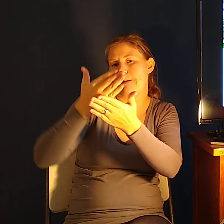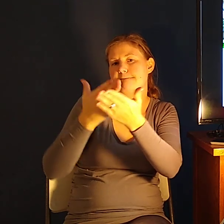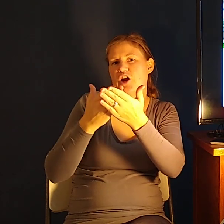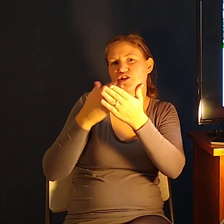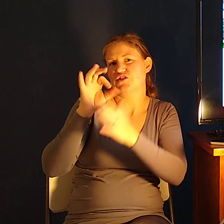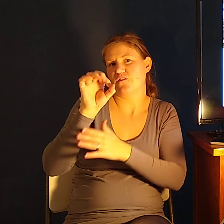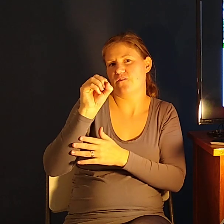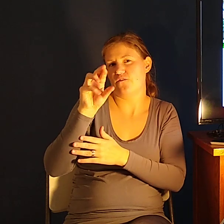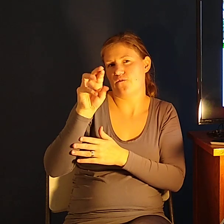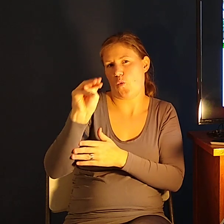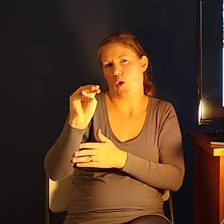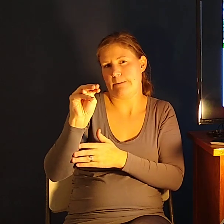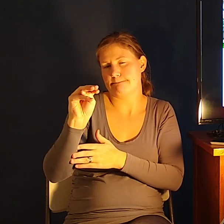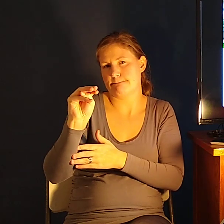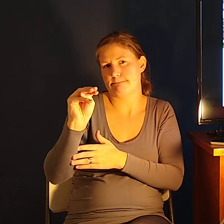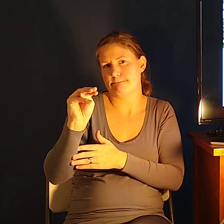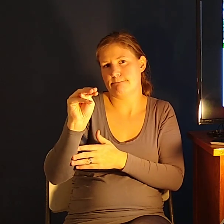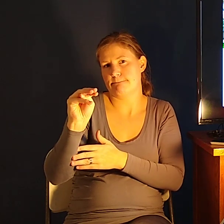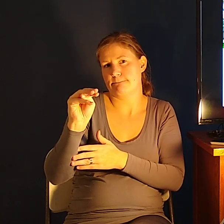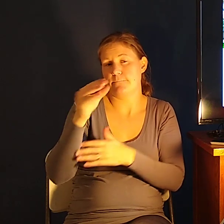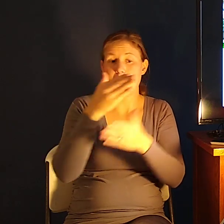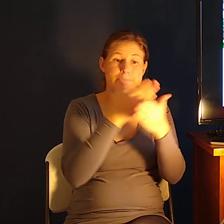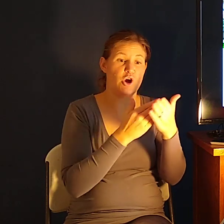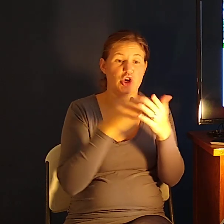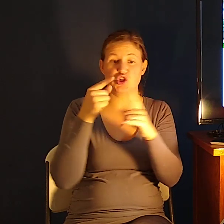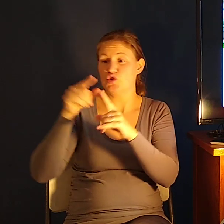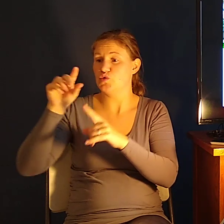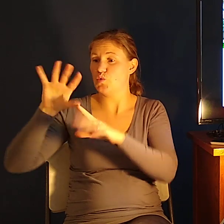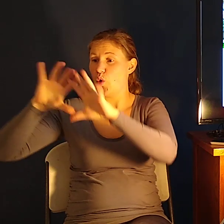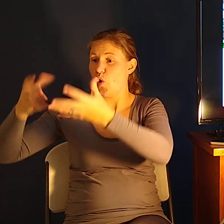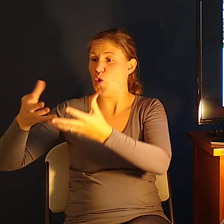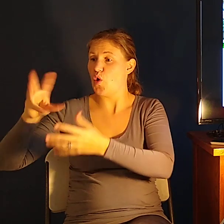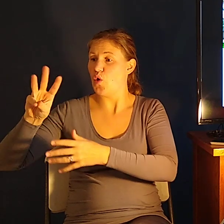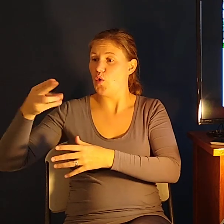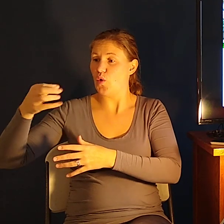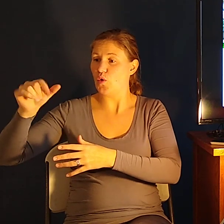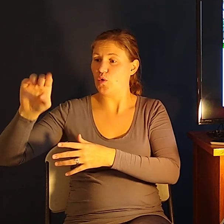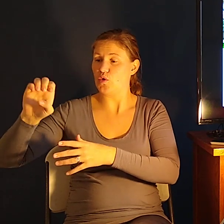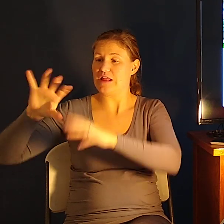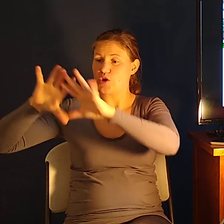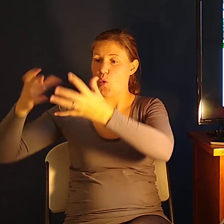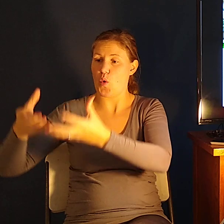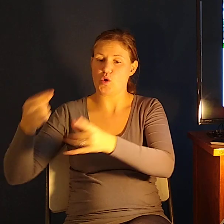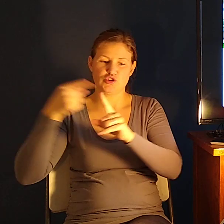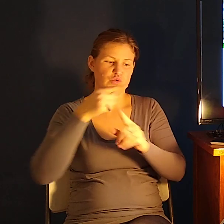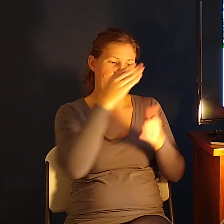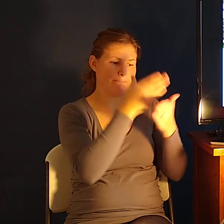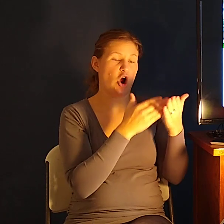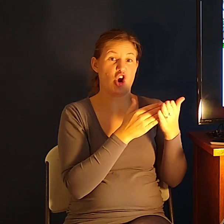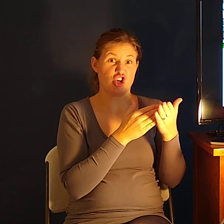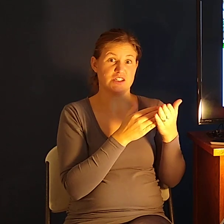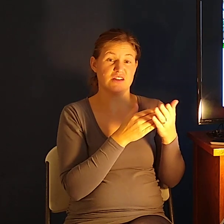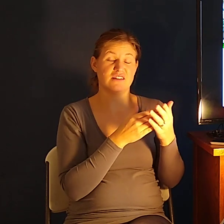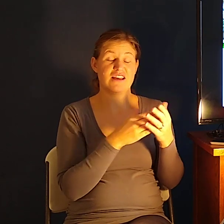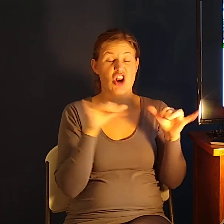form, the part to the whole, and the whole to the part. And thus, architecture should honor